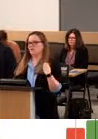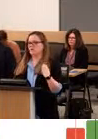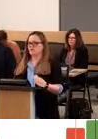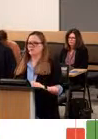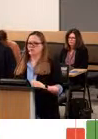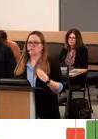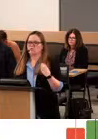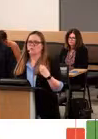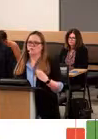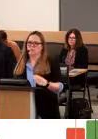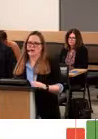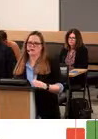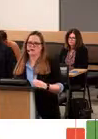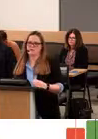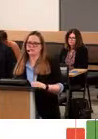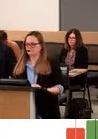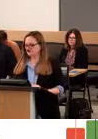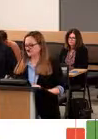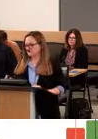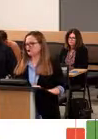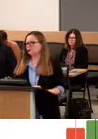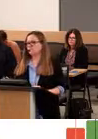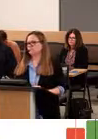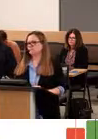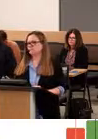improving their instructional practice.